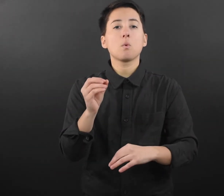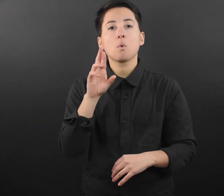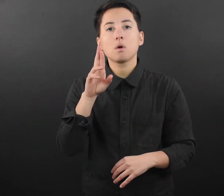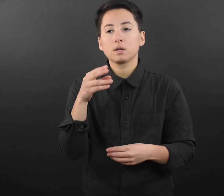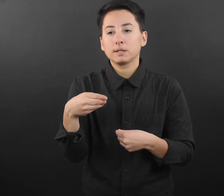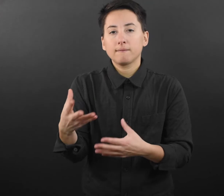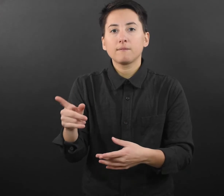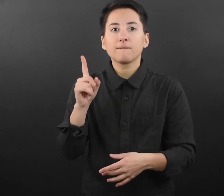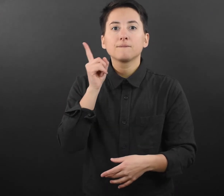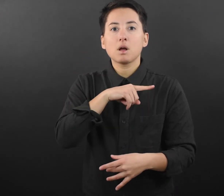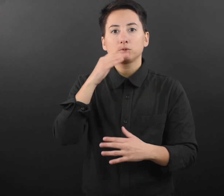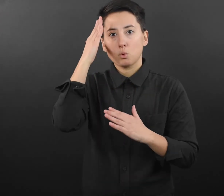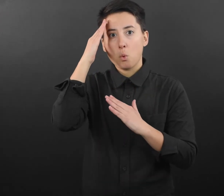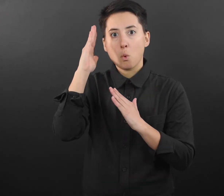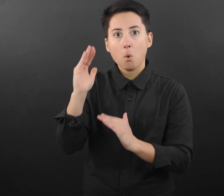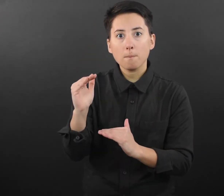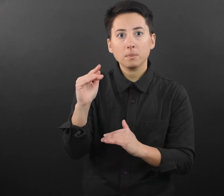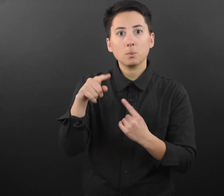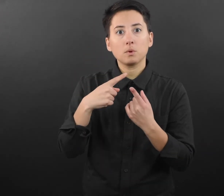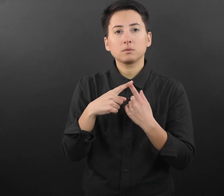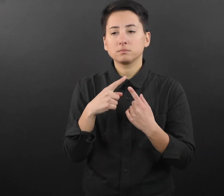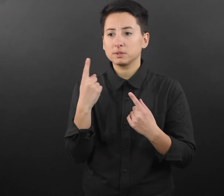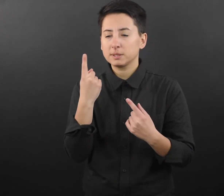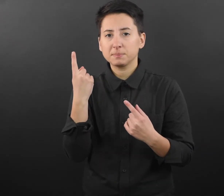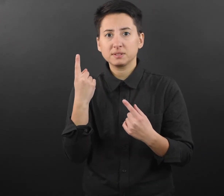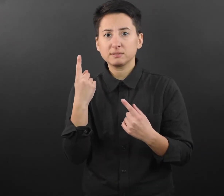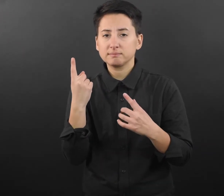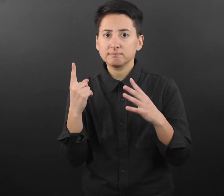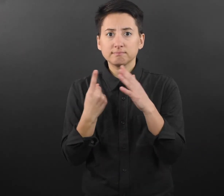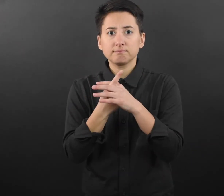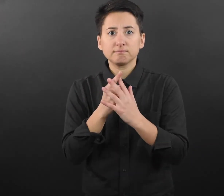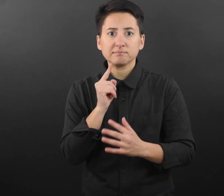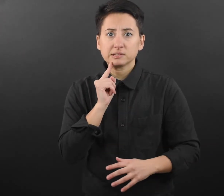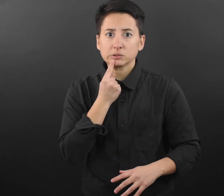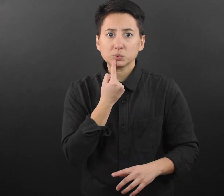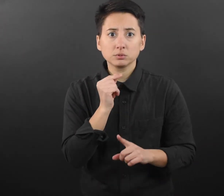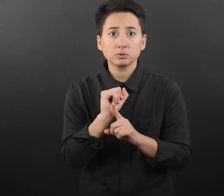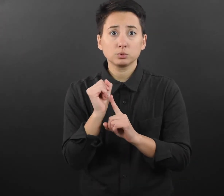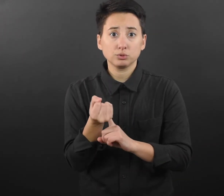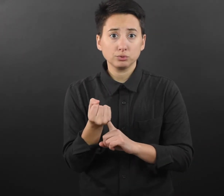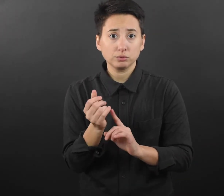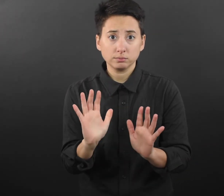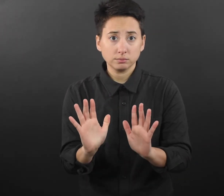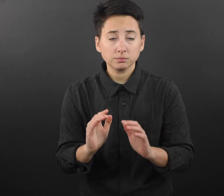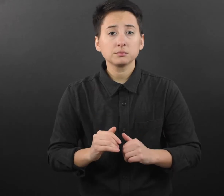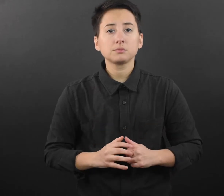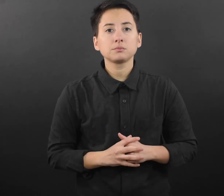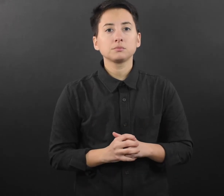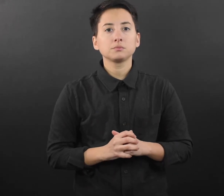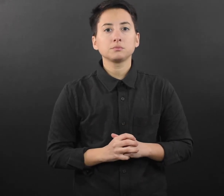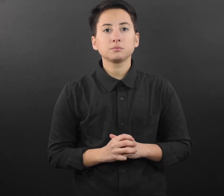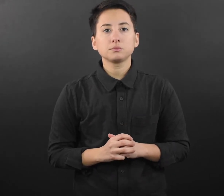but do not overly reassure them or provide false assurance when a situation is dire.